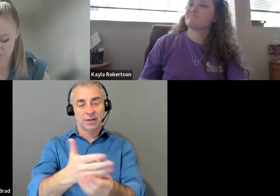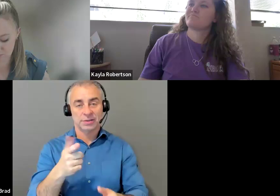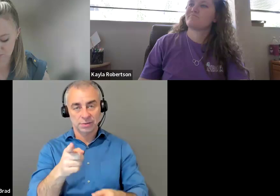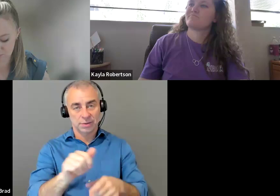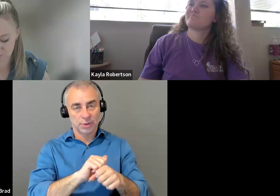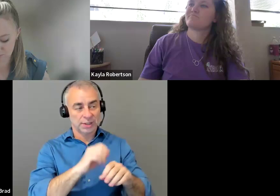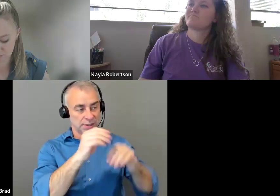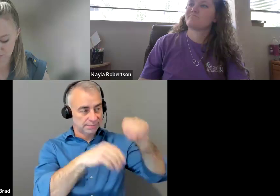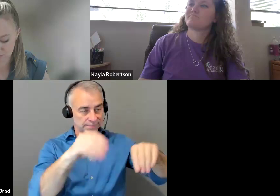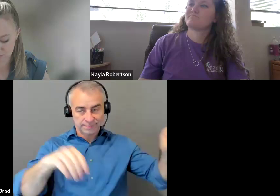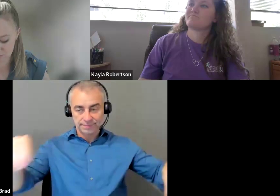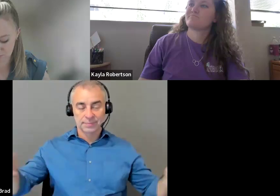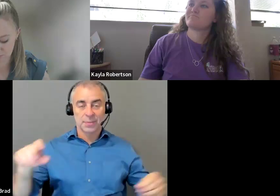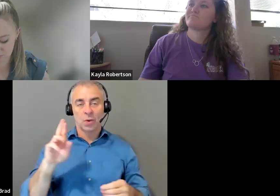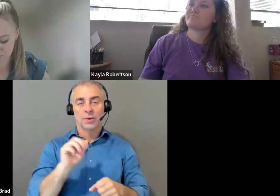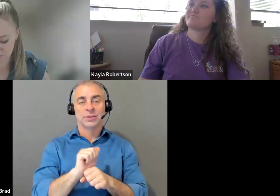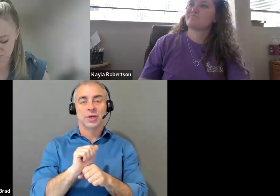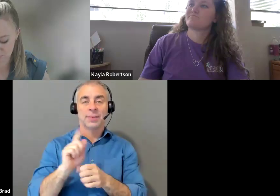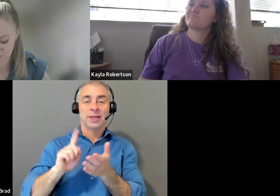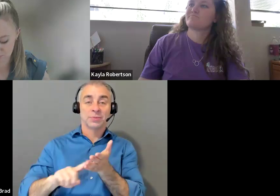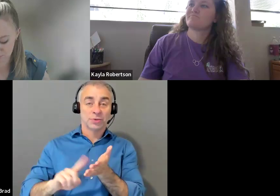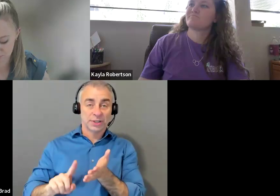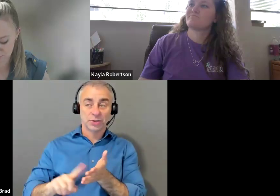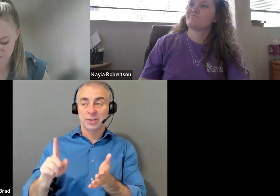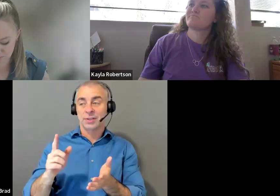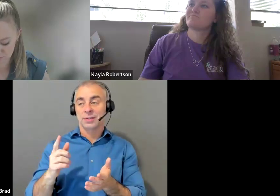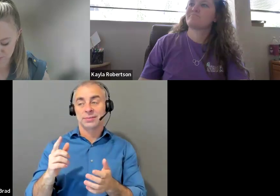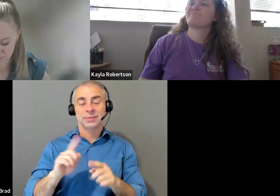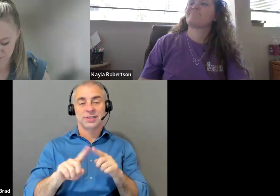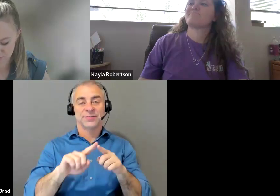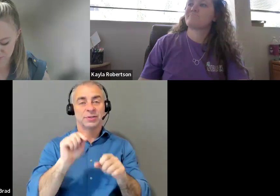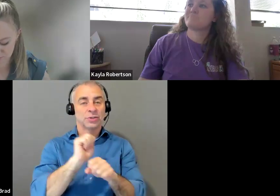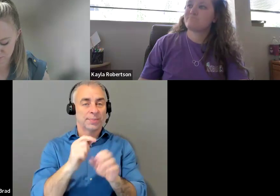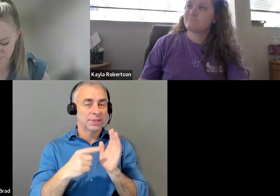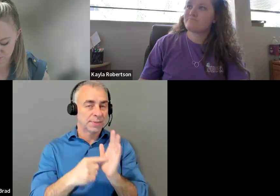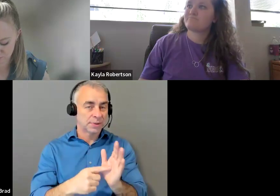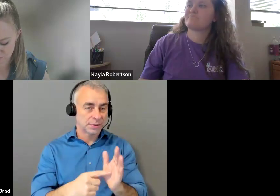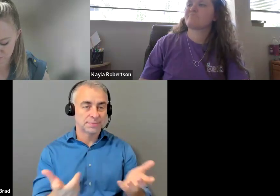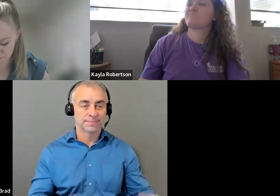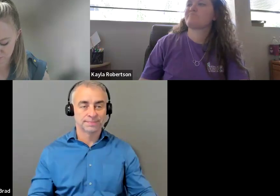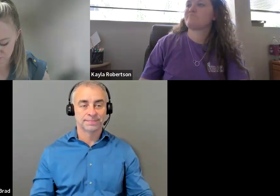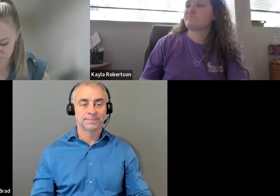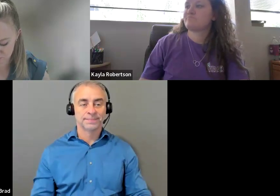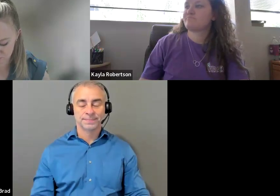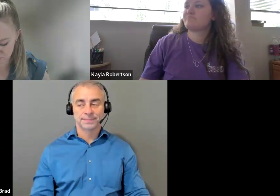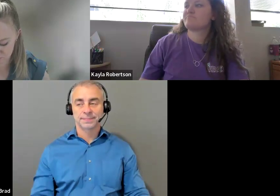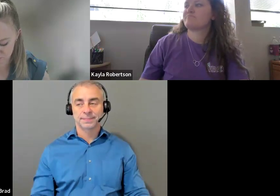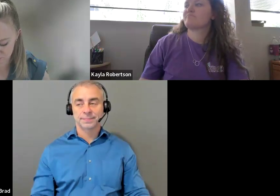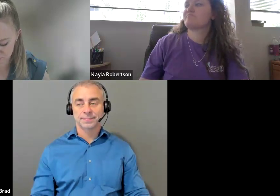about job exploration and here's a job and here's an example of some things you might do. Just trying to create hands-on